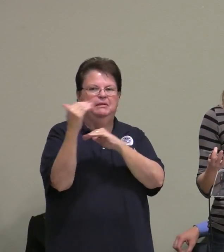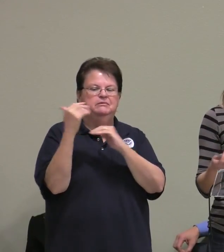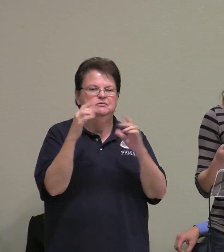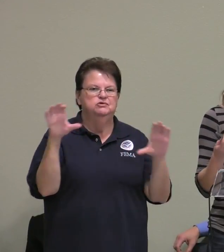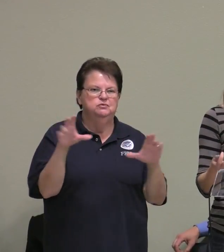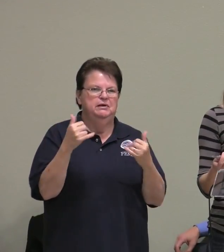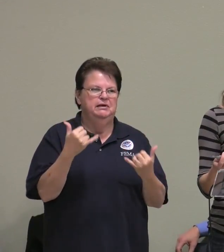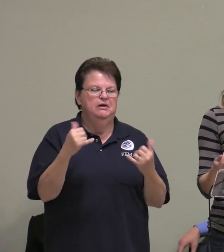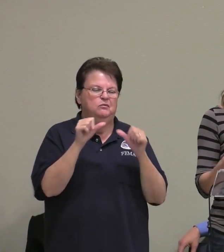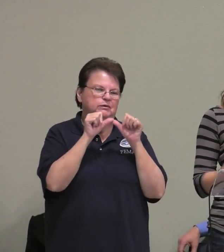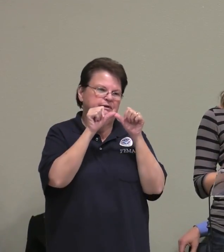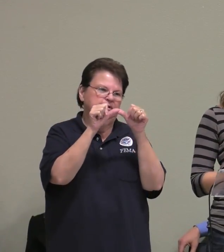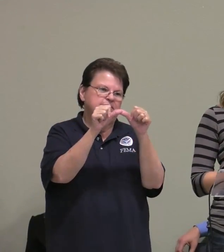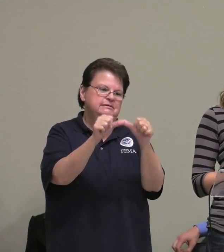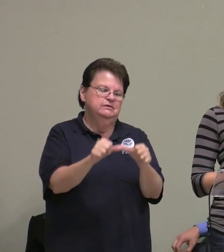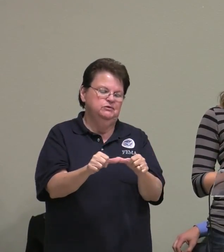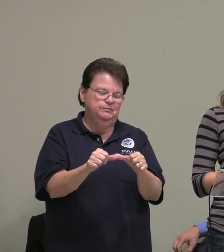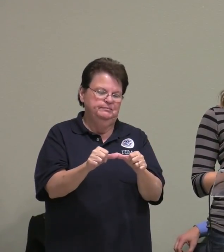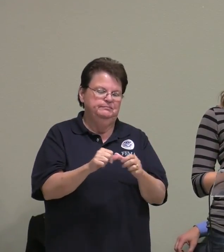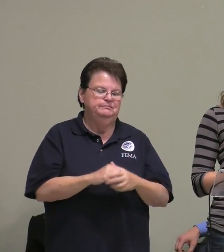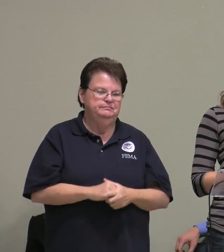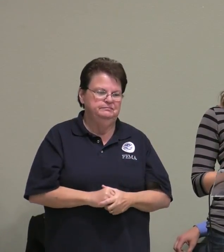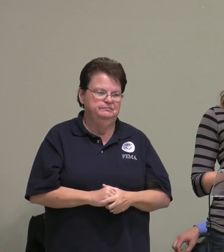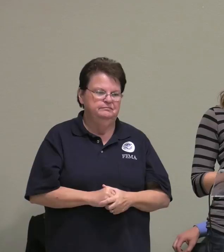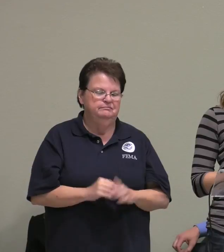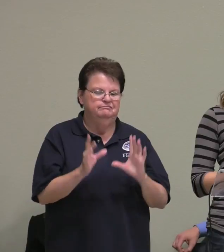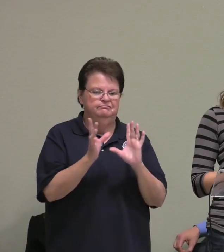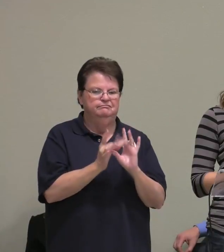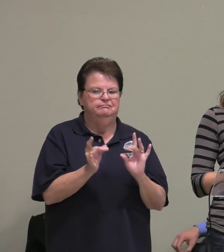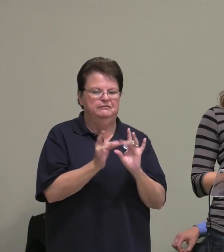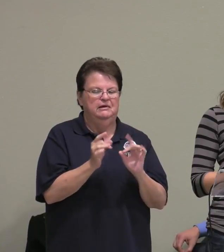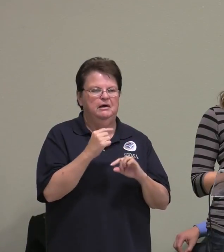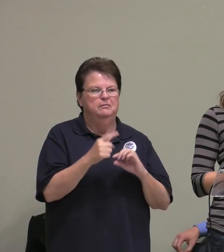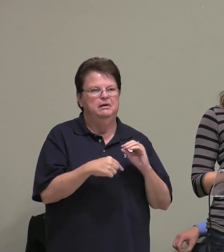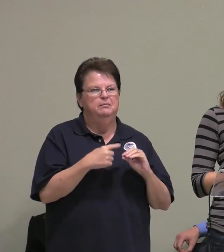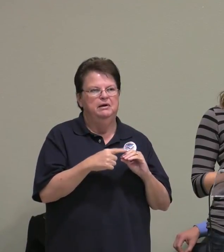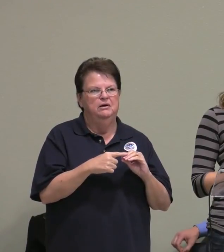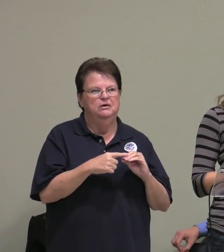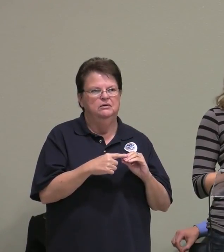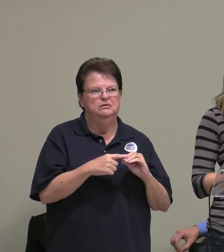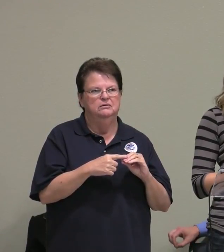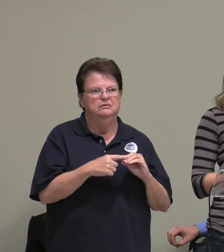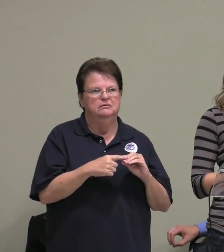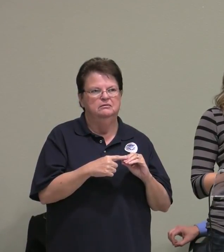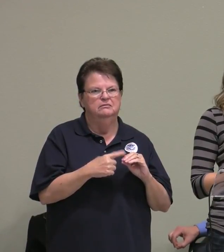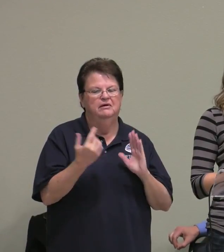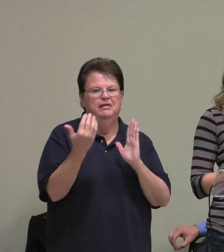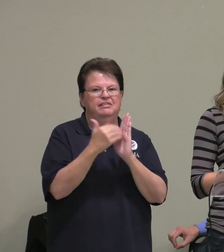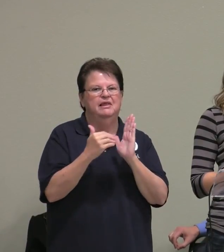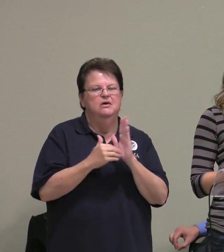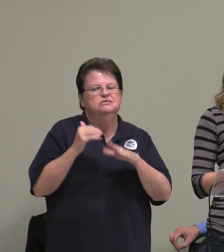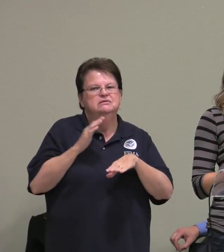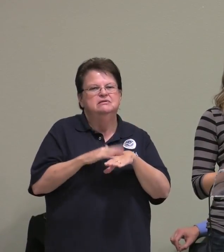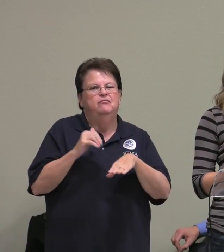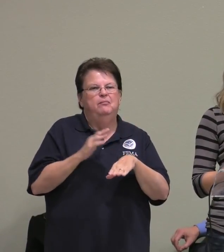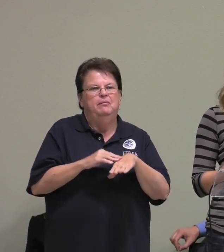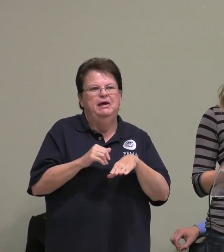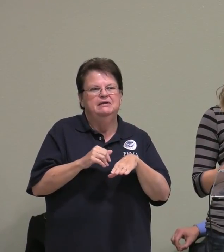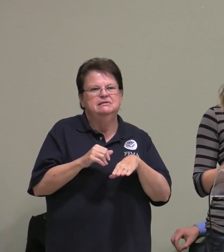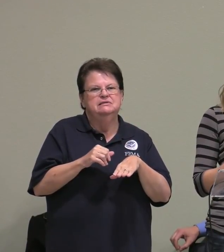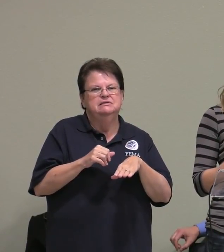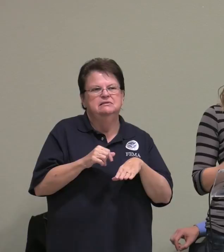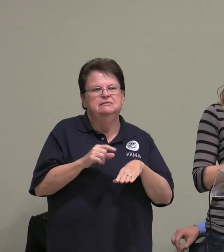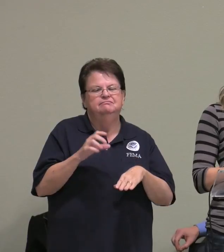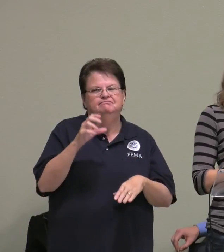it right now and we're going to continue to do it. There's a comment about thousands of pets missing and